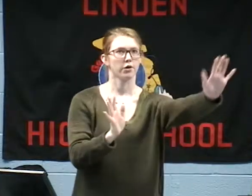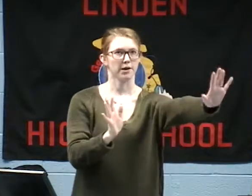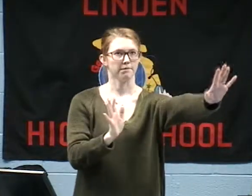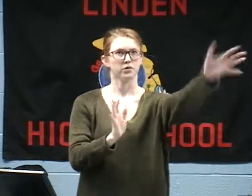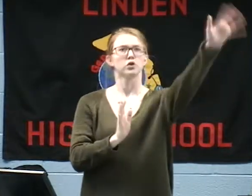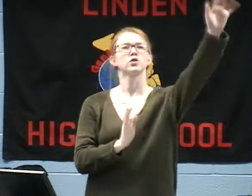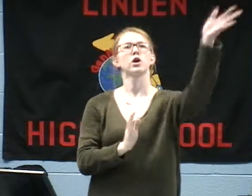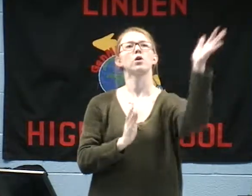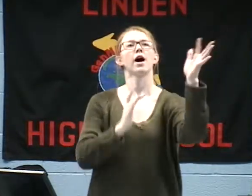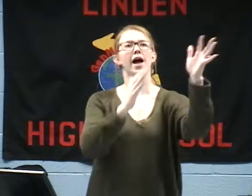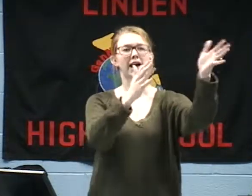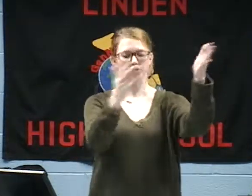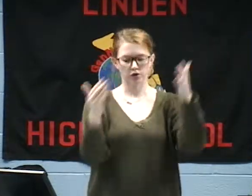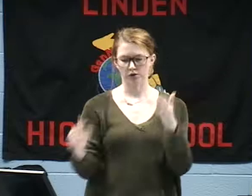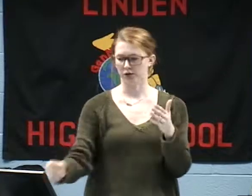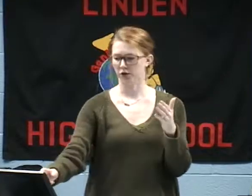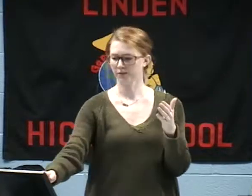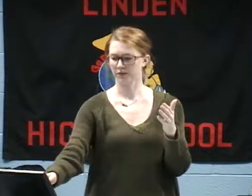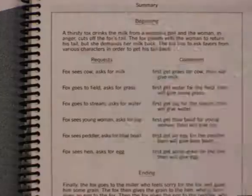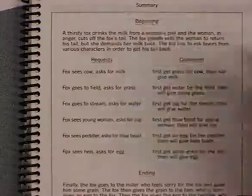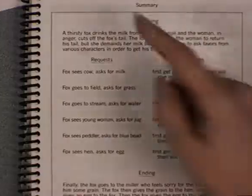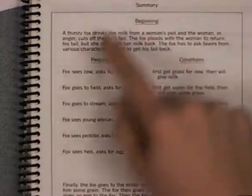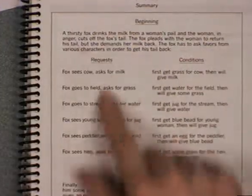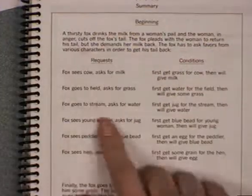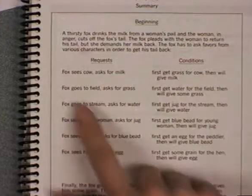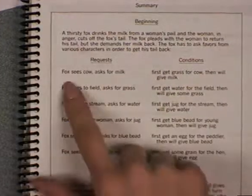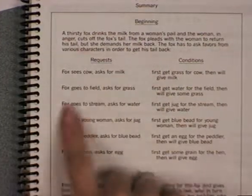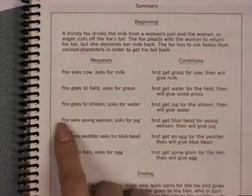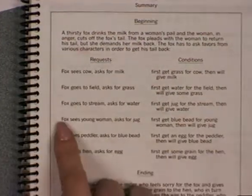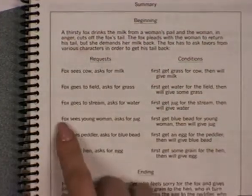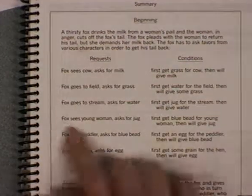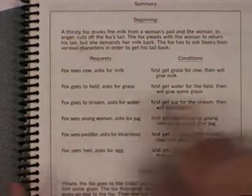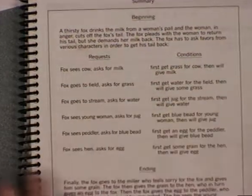Okay, so as you go through, and like I said, I'll post the script. As you go through,